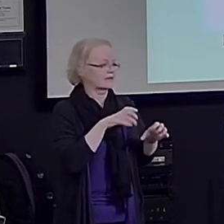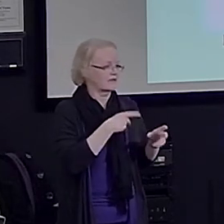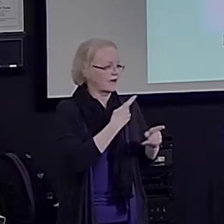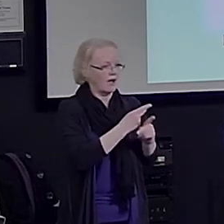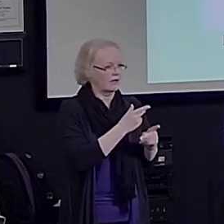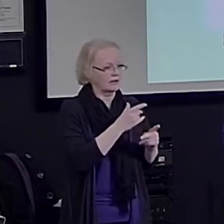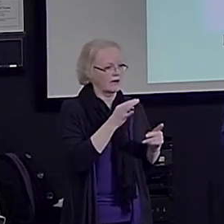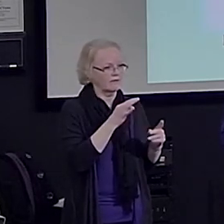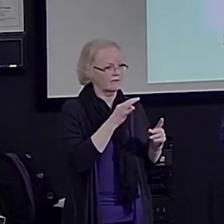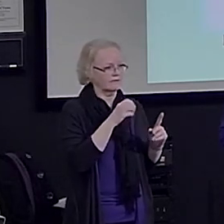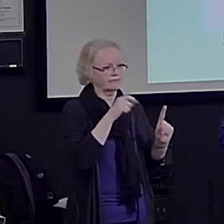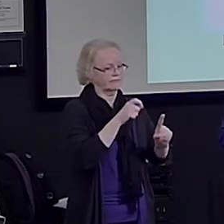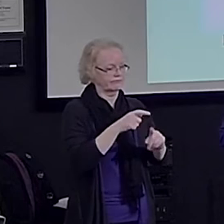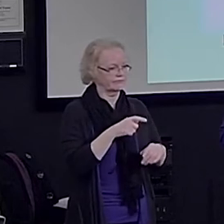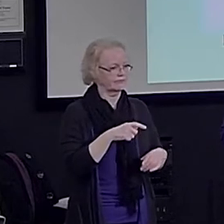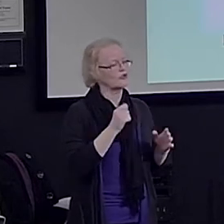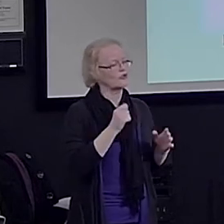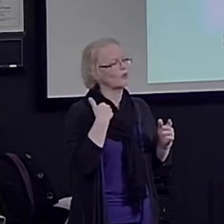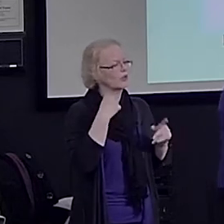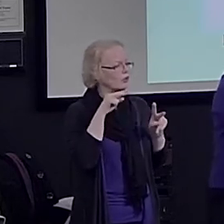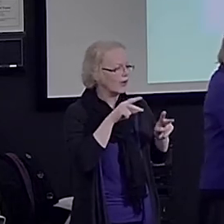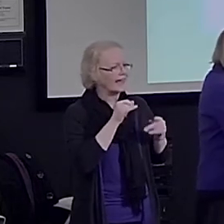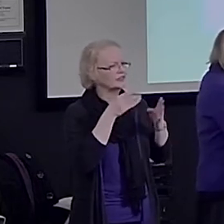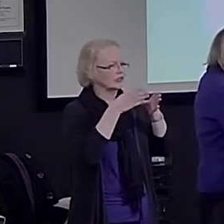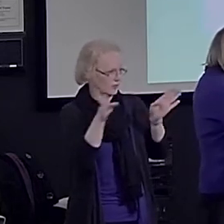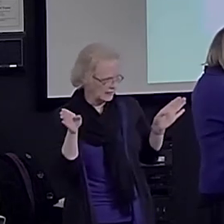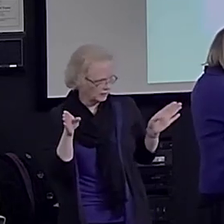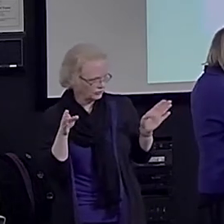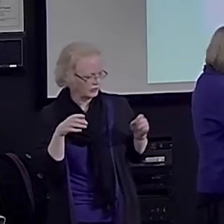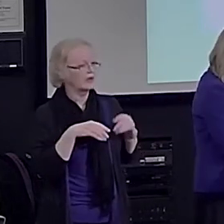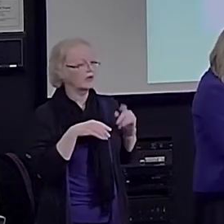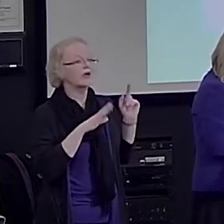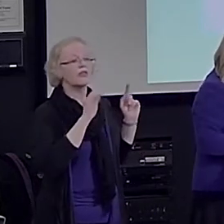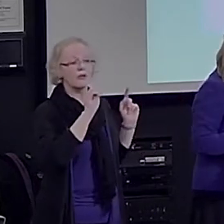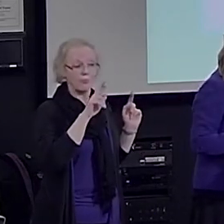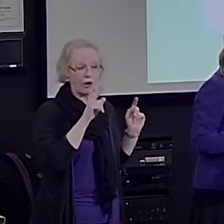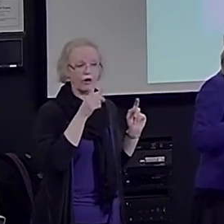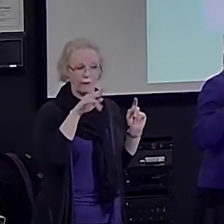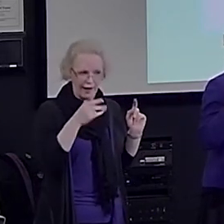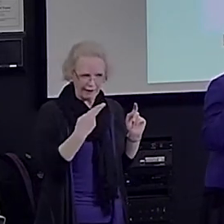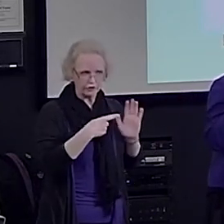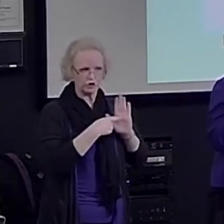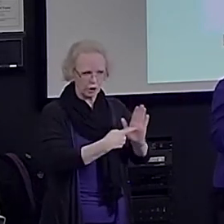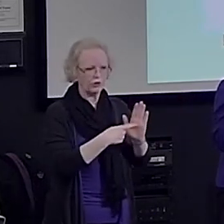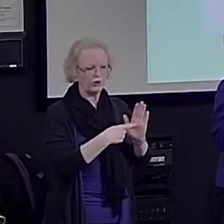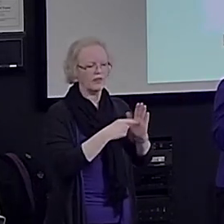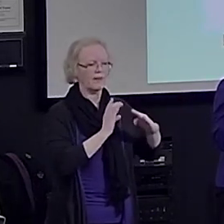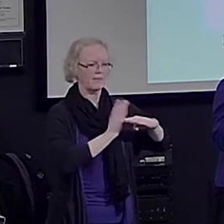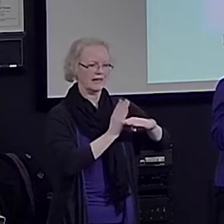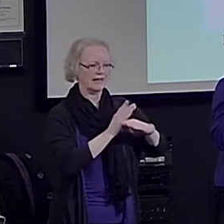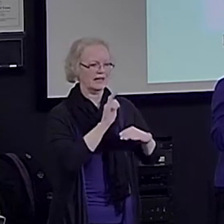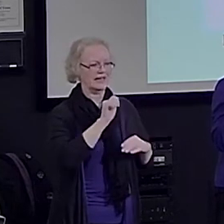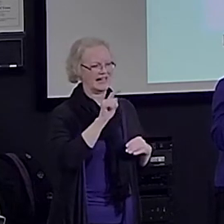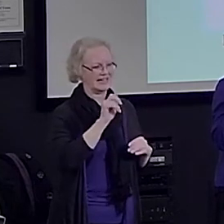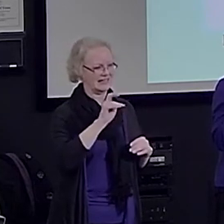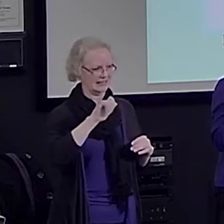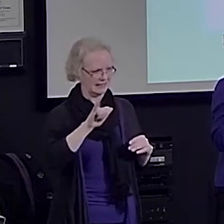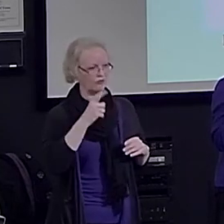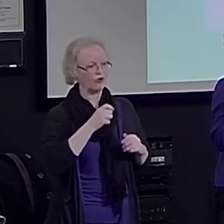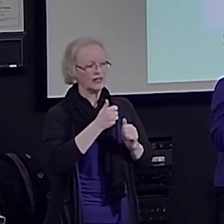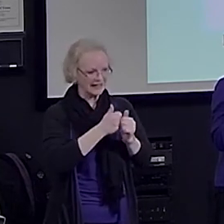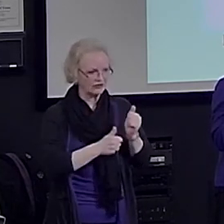we have generalization to the non exposed stimuli the bar graphs depict the mean latency of each deviant at each of the